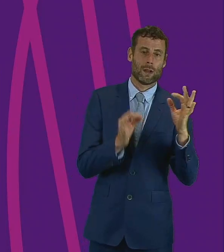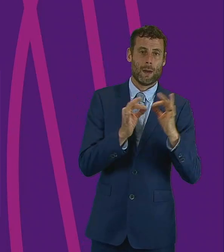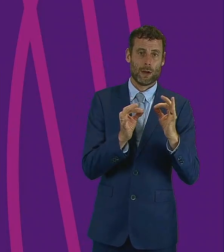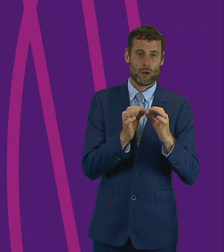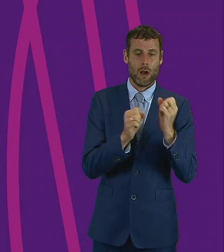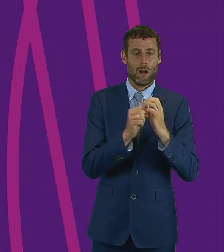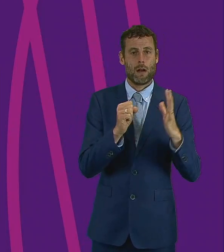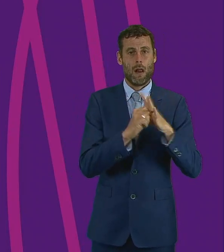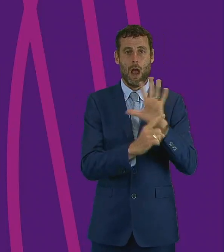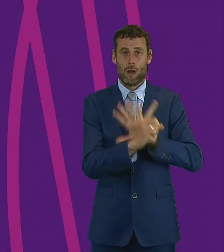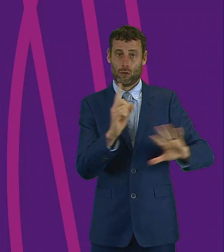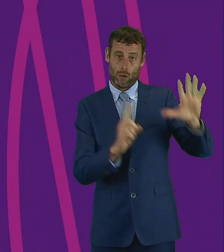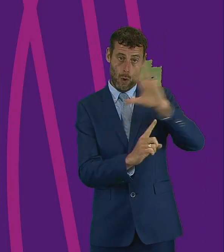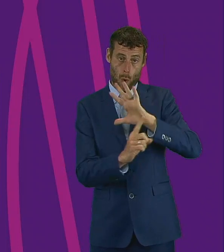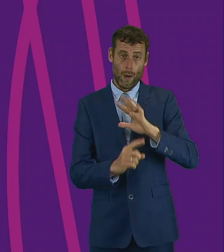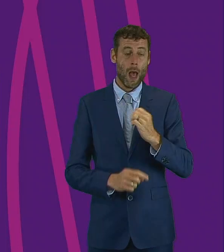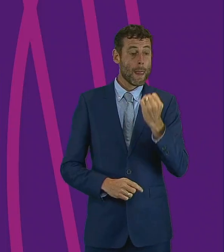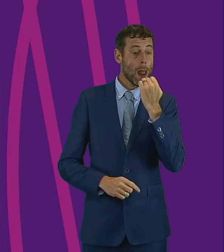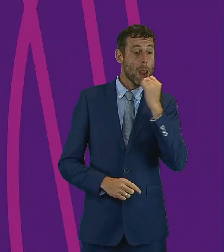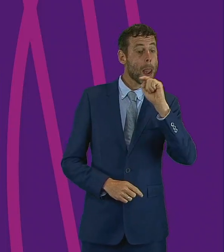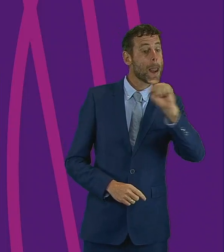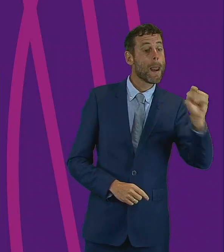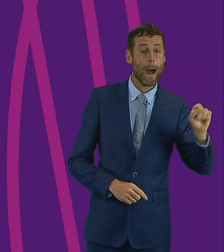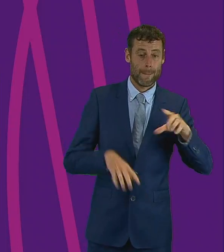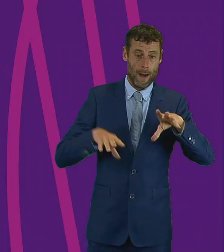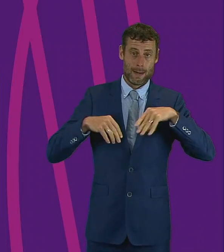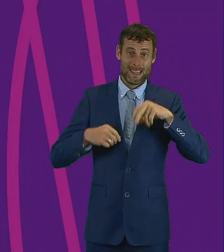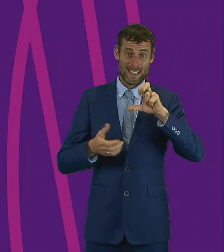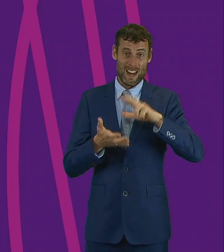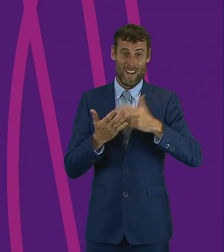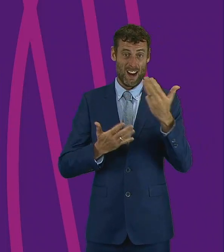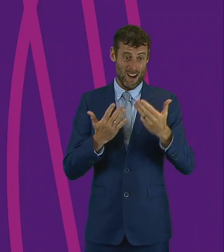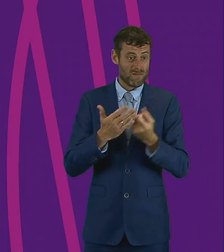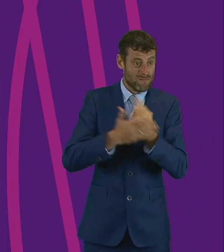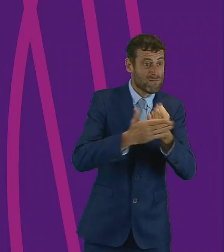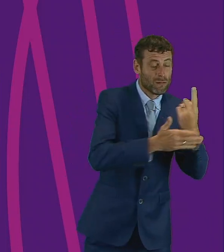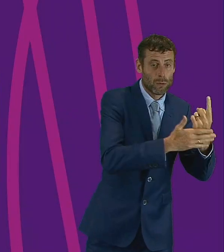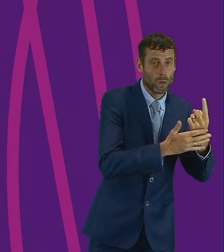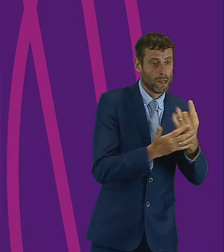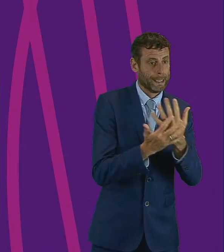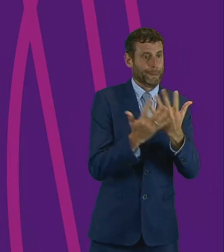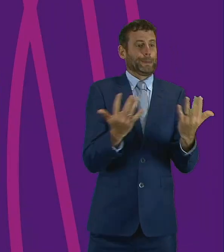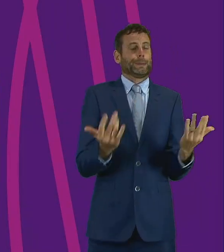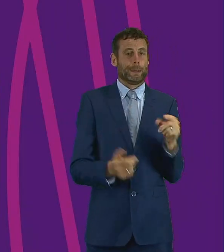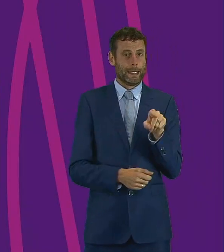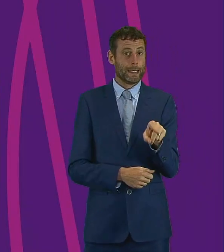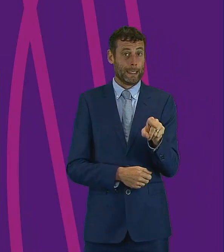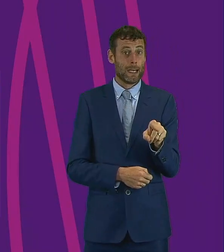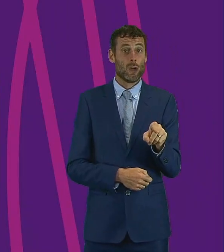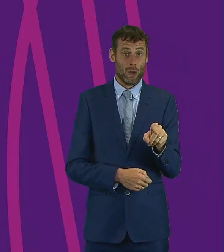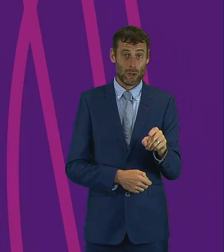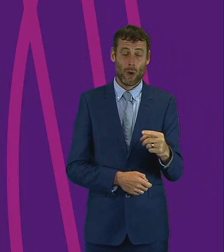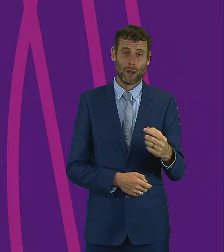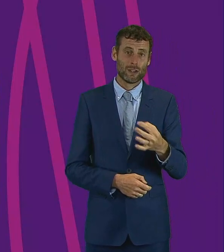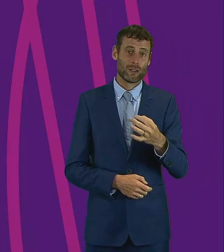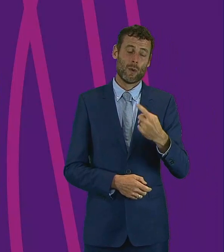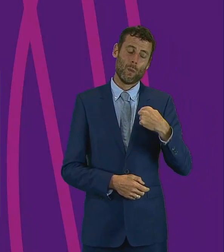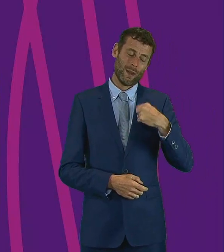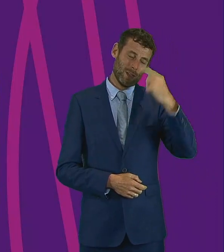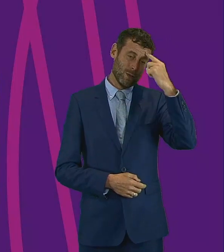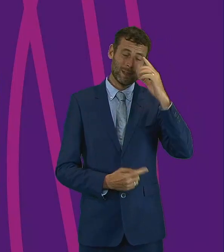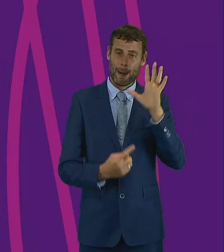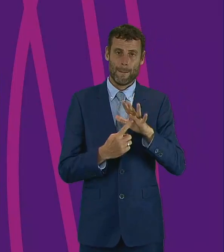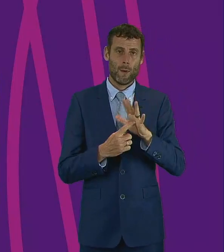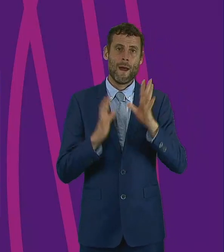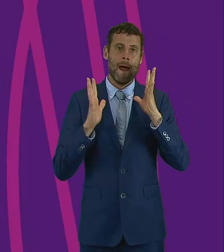The level of COVID is particularly high and rising in these areas, and given the toll we know COVID can take, doing nothing was not an